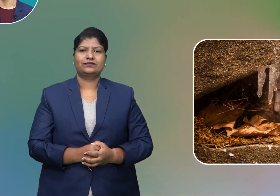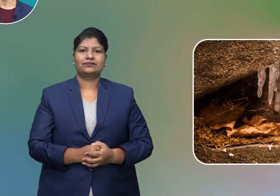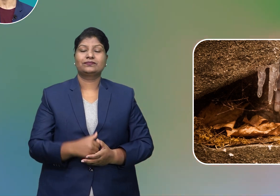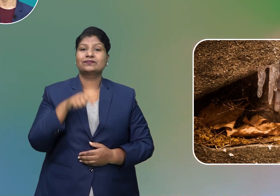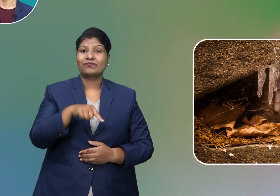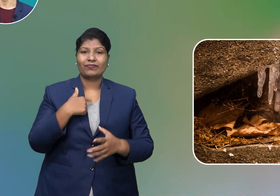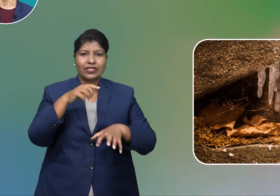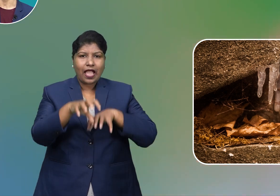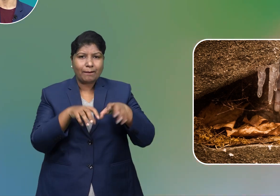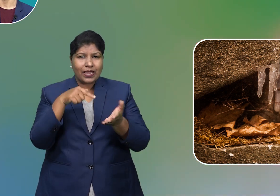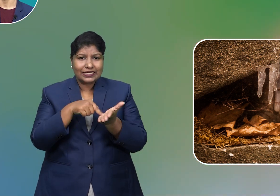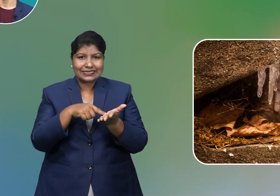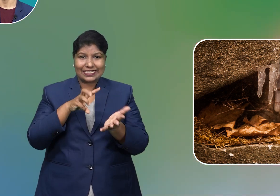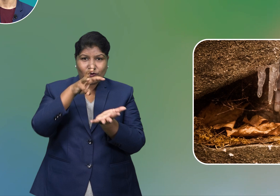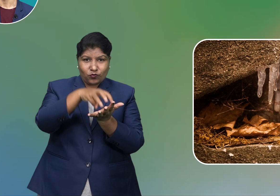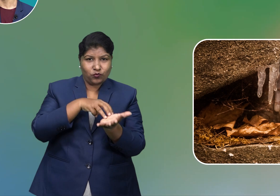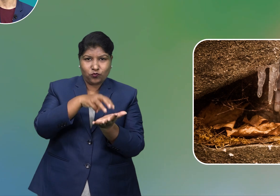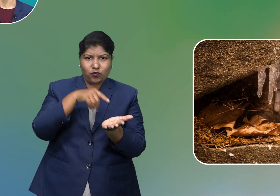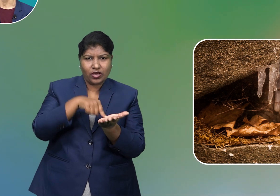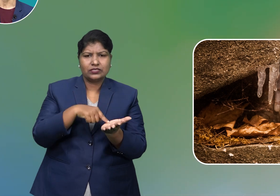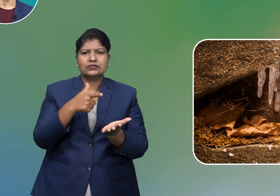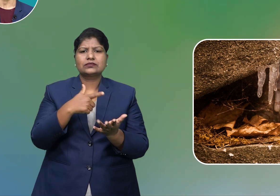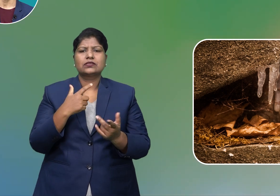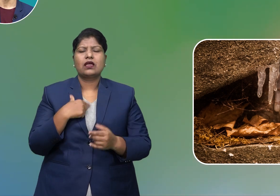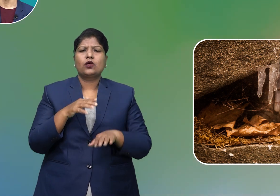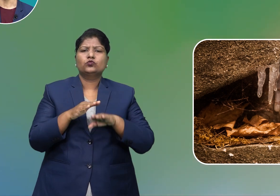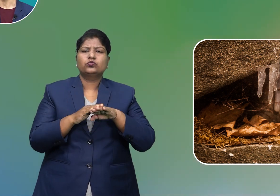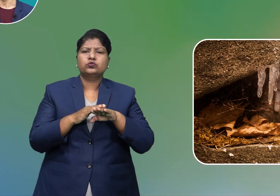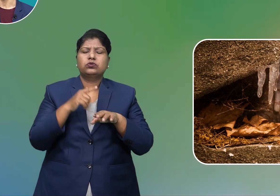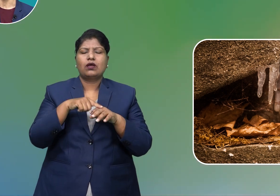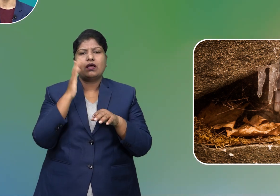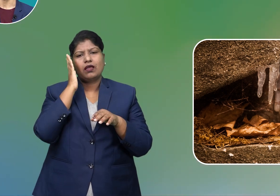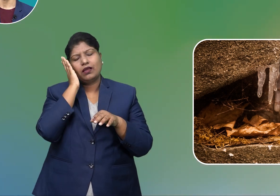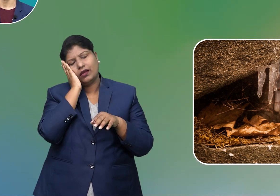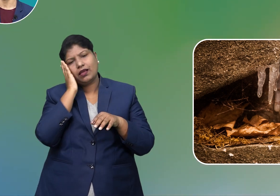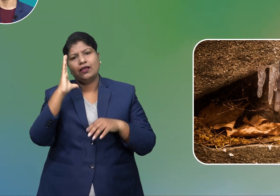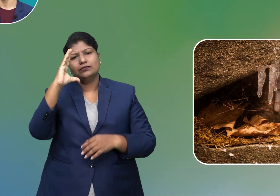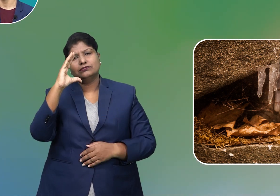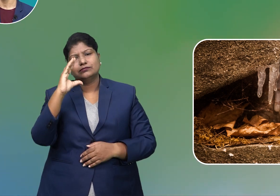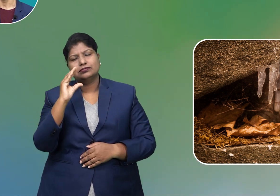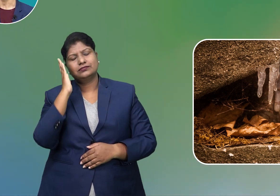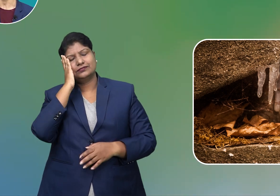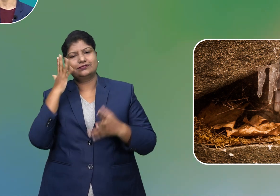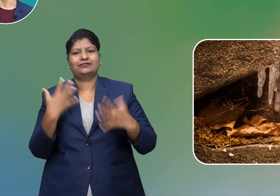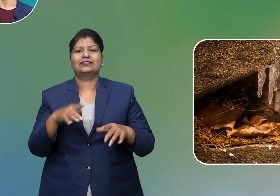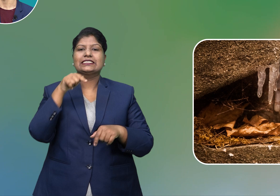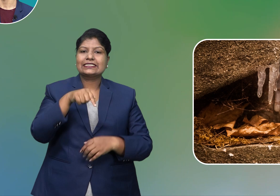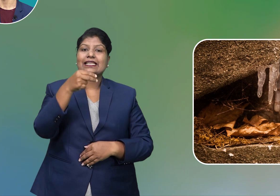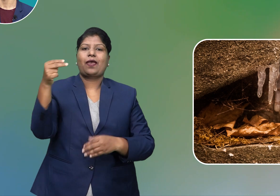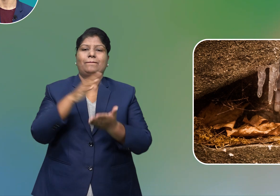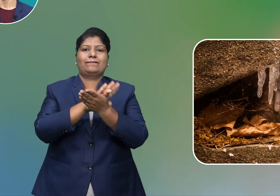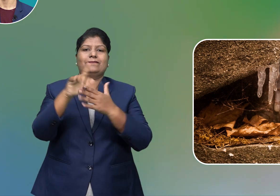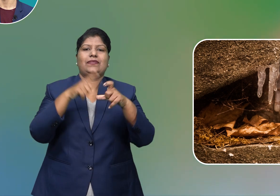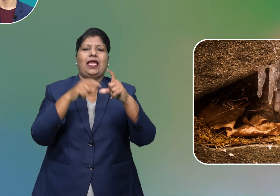the animal goes into a nearly unconscious sleepy condition called hibernation,